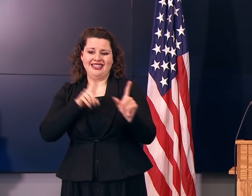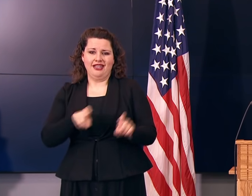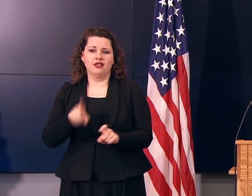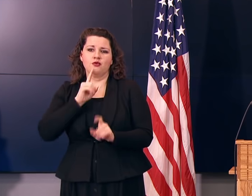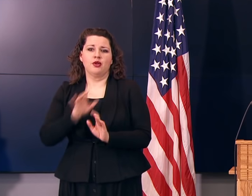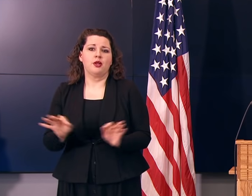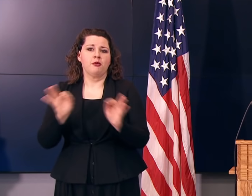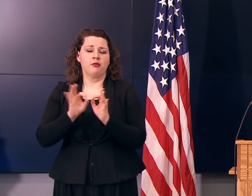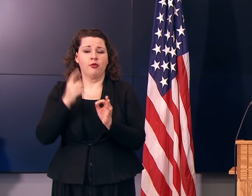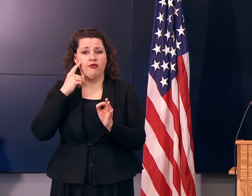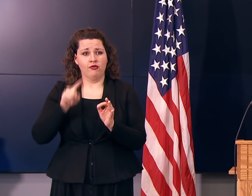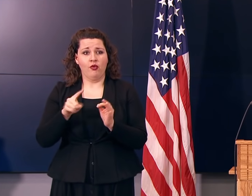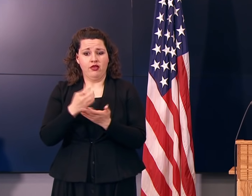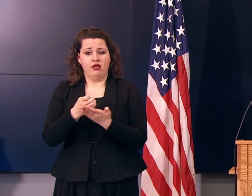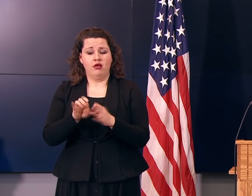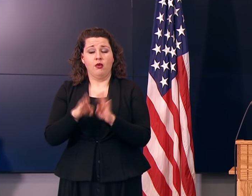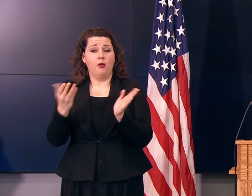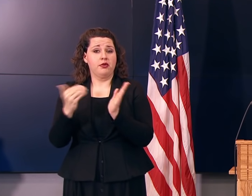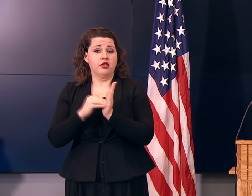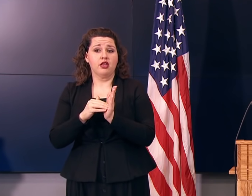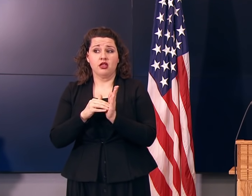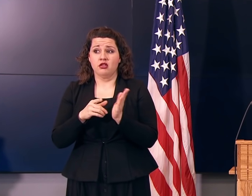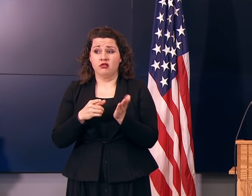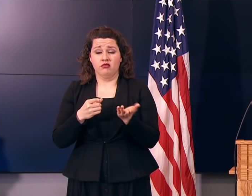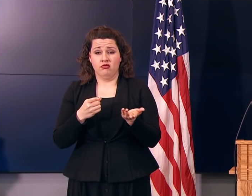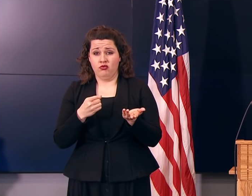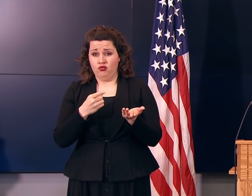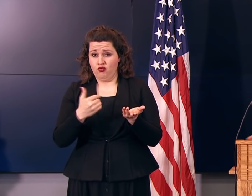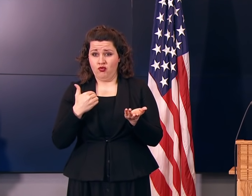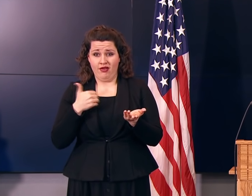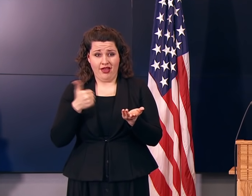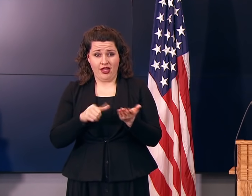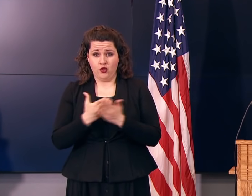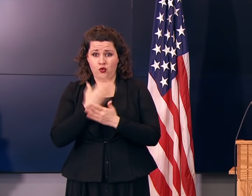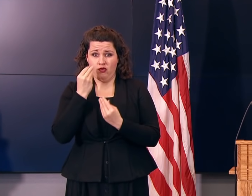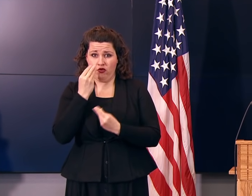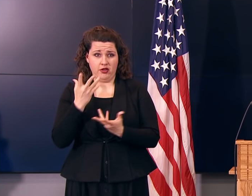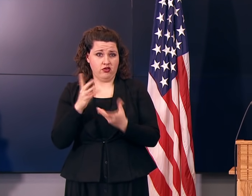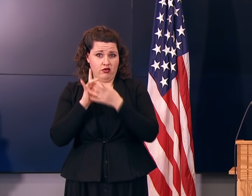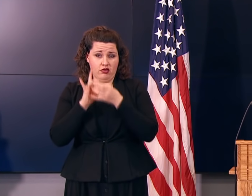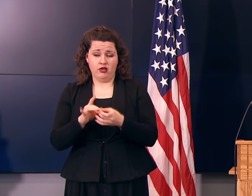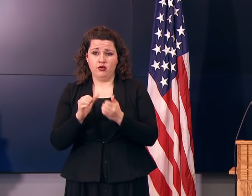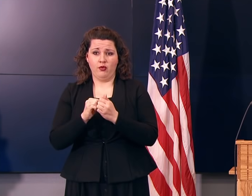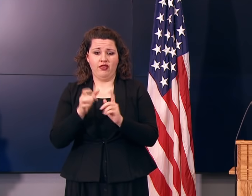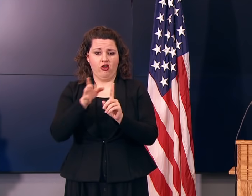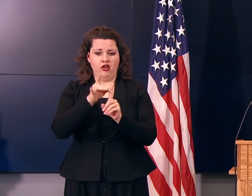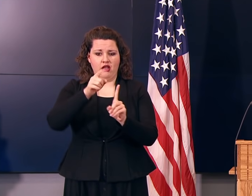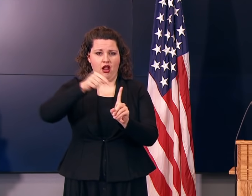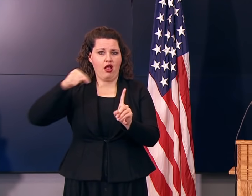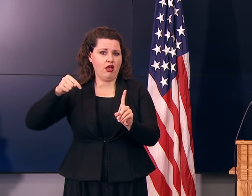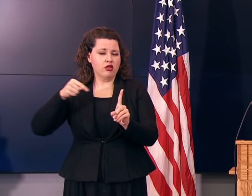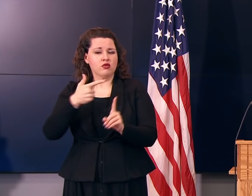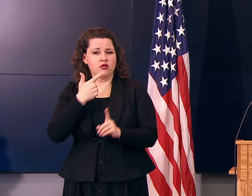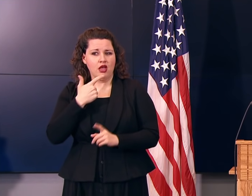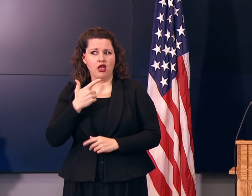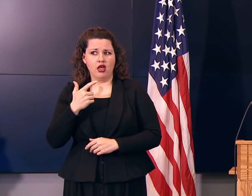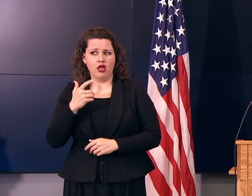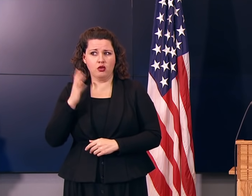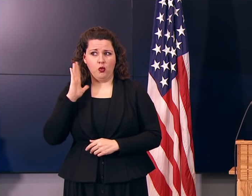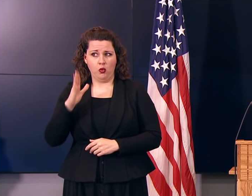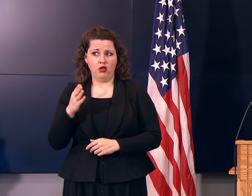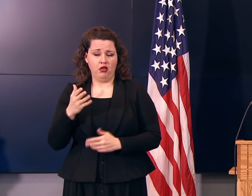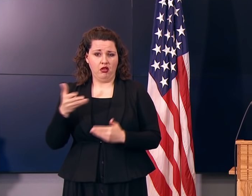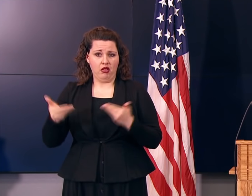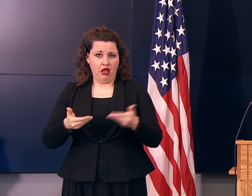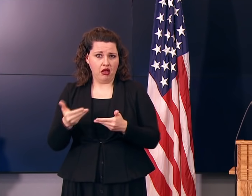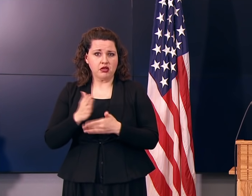important to reopening the economy. Do you have kind of any update on where the state is at with contact tracers? I think you said you were going to hire 200. And